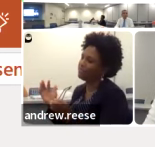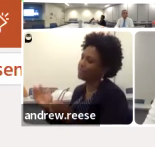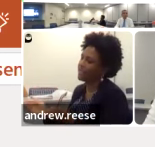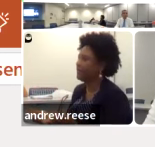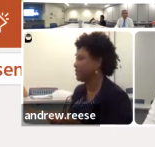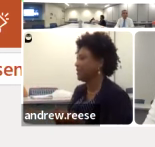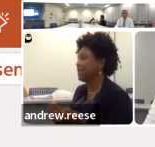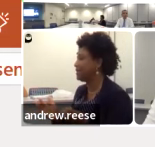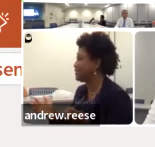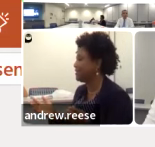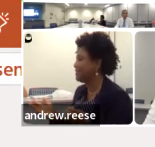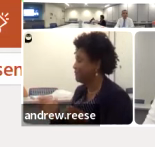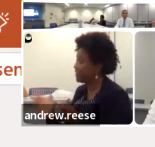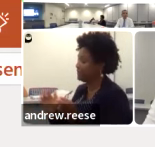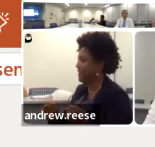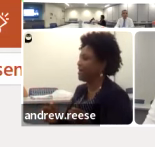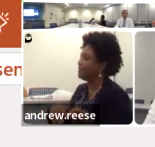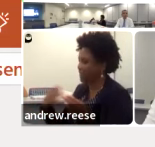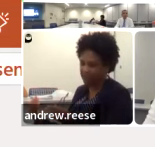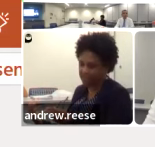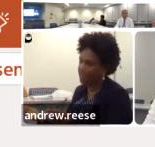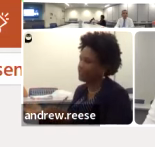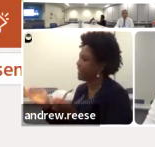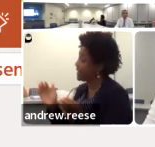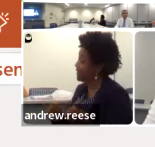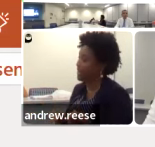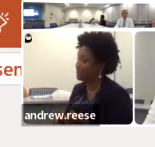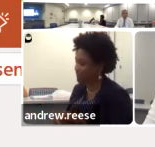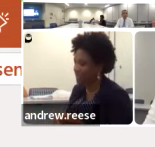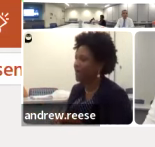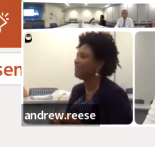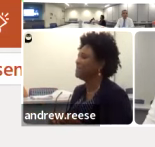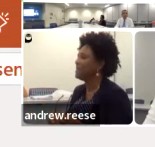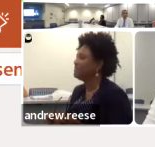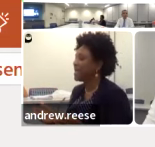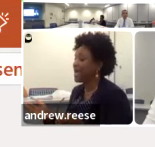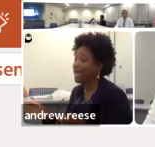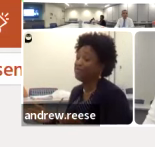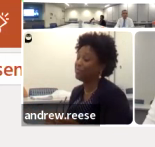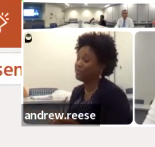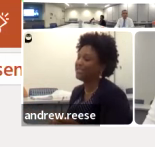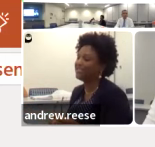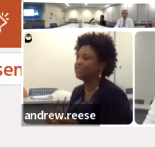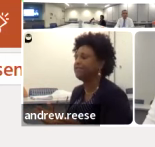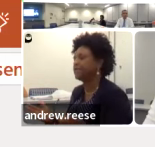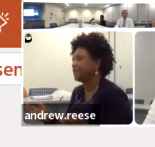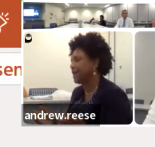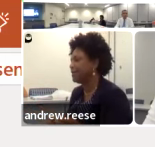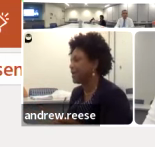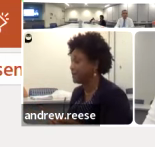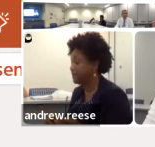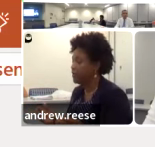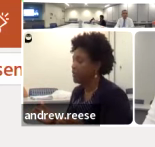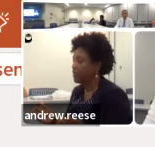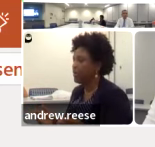under service coordination, first via service coordination, and then came back to VIA, I had the opportunity to see